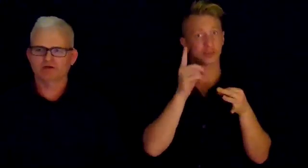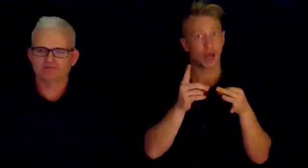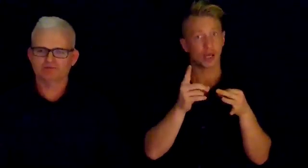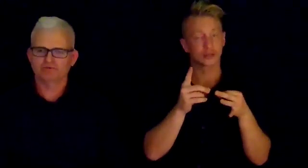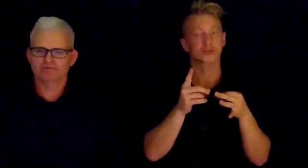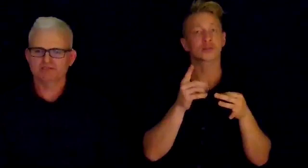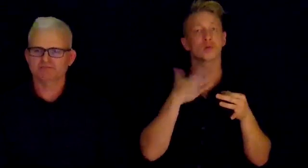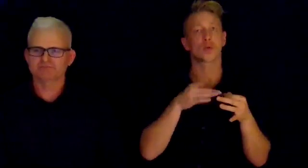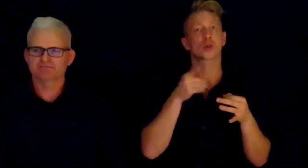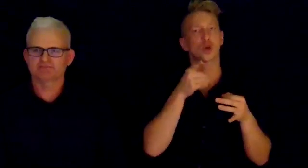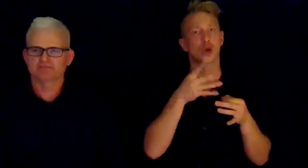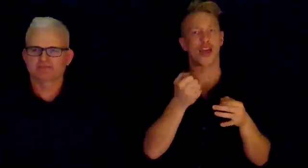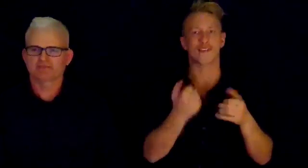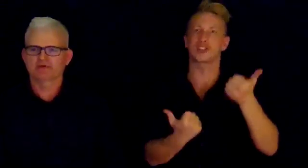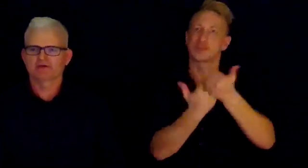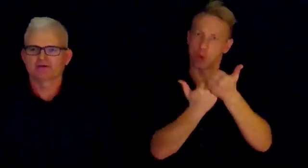fulfill her life with me.